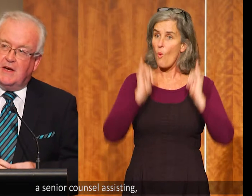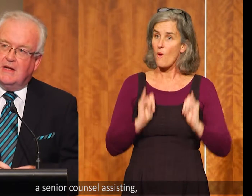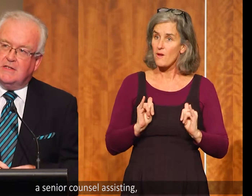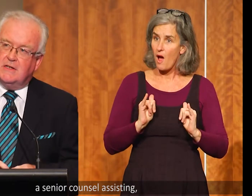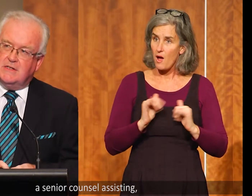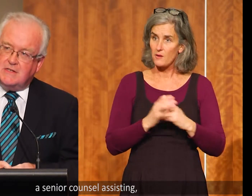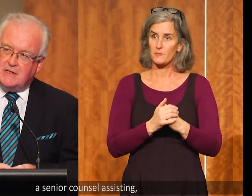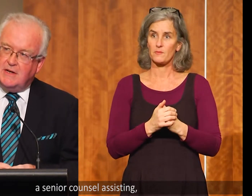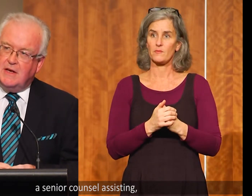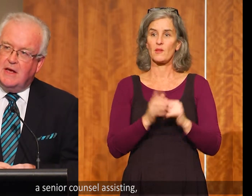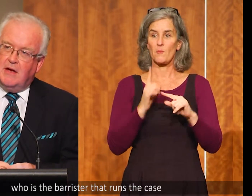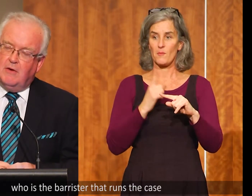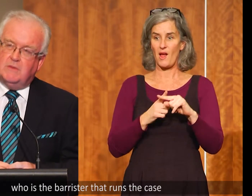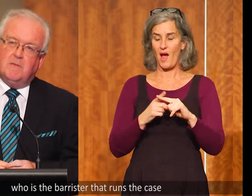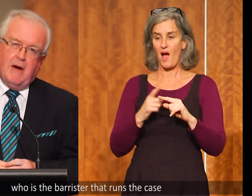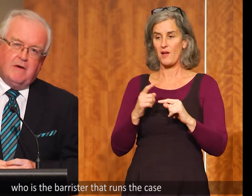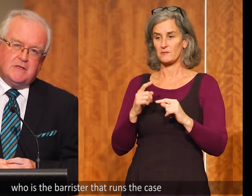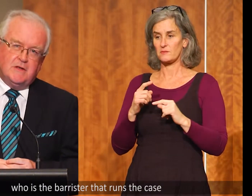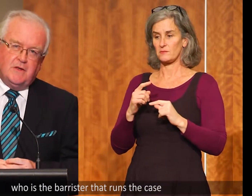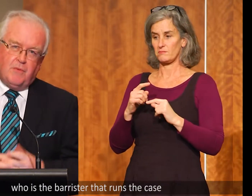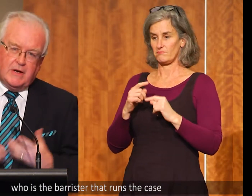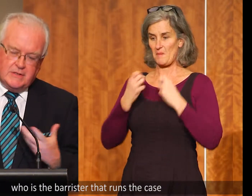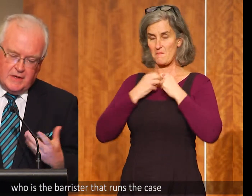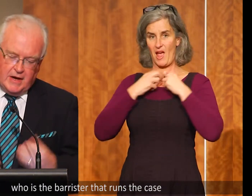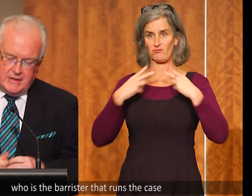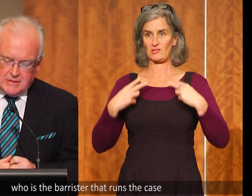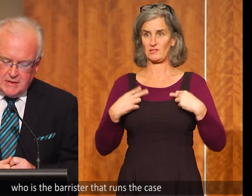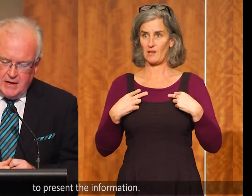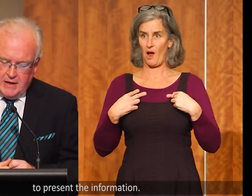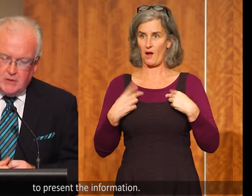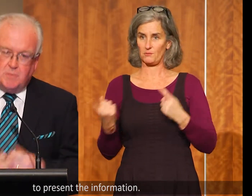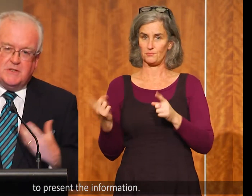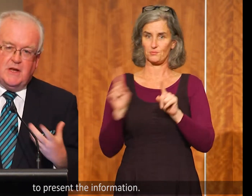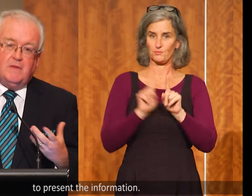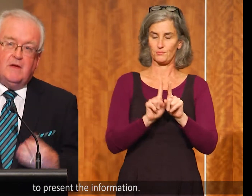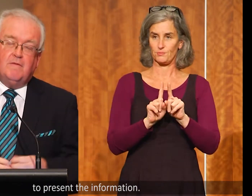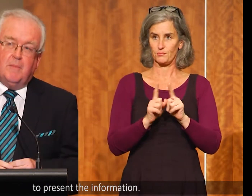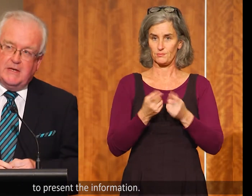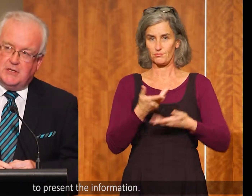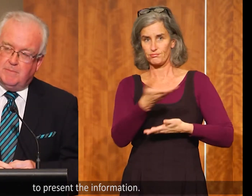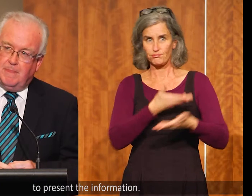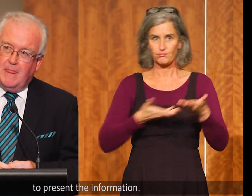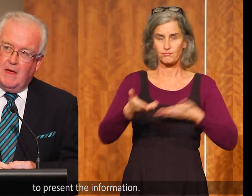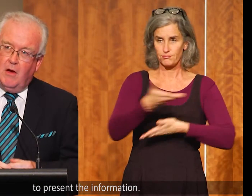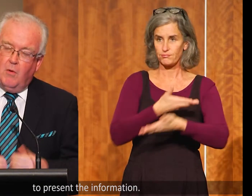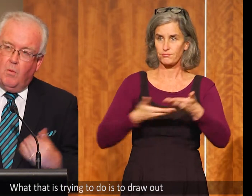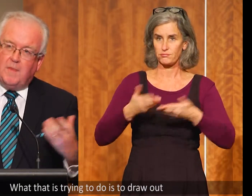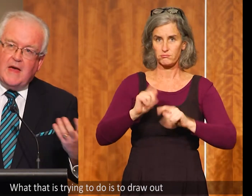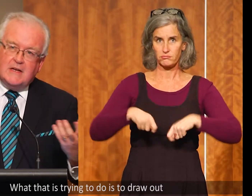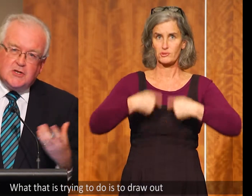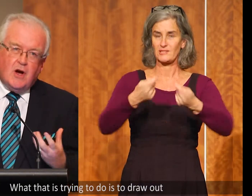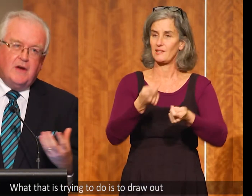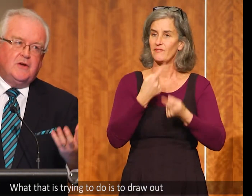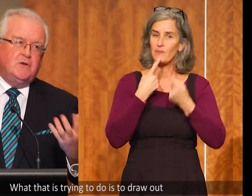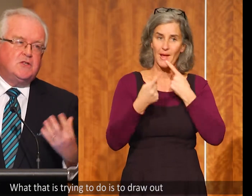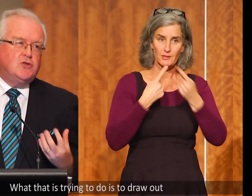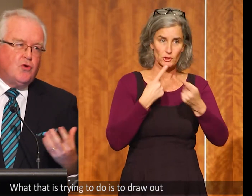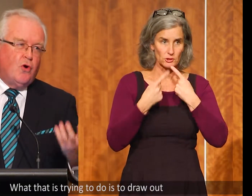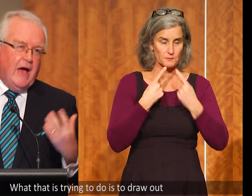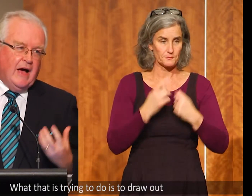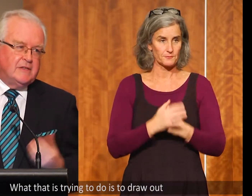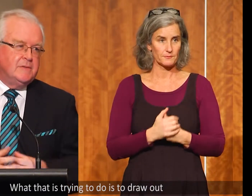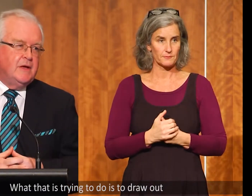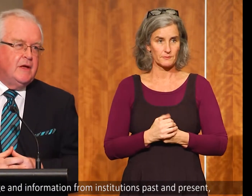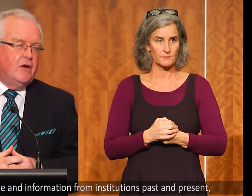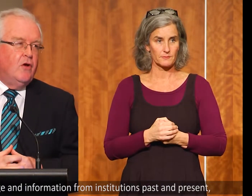a senior counsel assisting, who is the barrister that runs the case to present the information. What that is trying to do is to